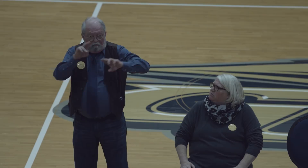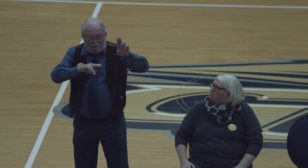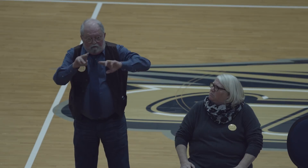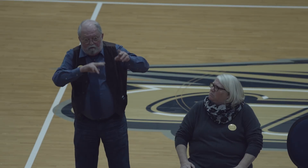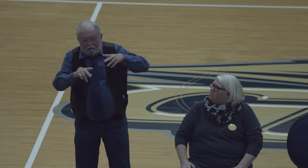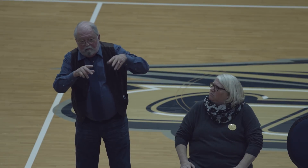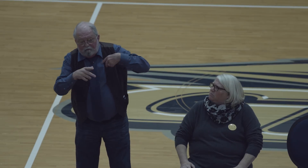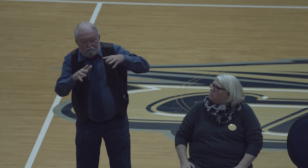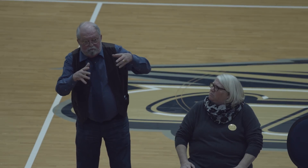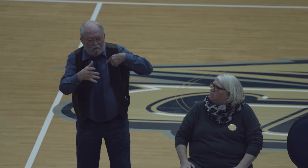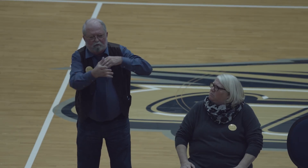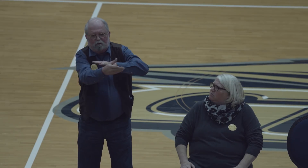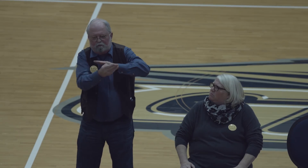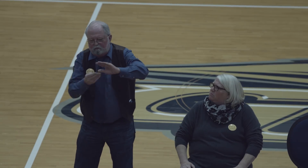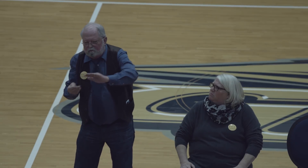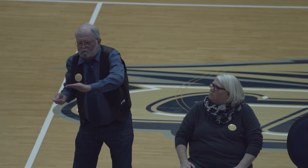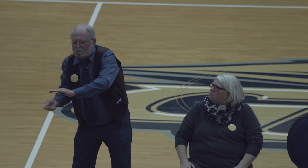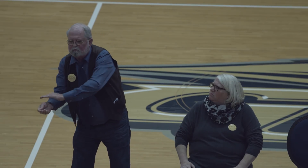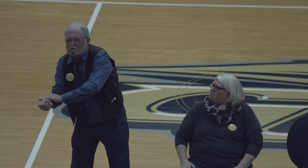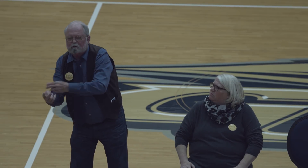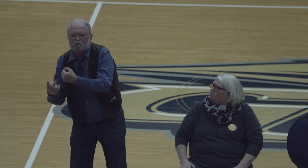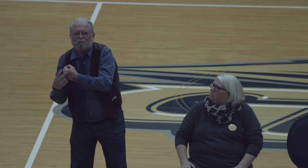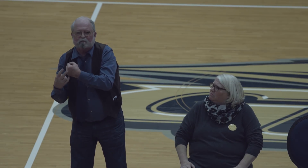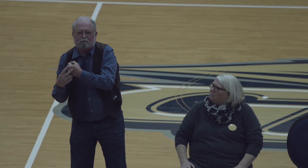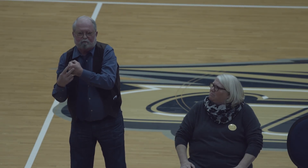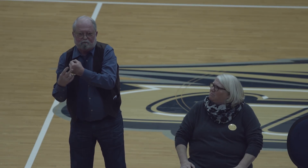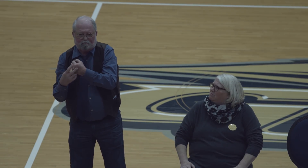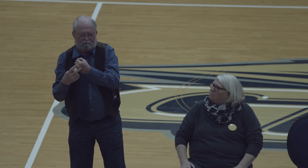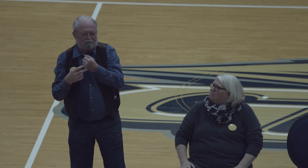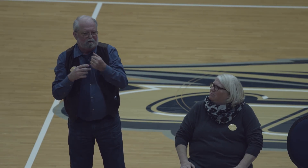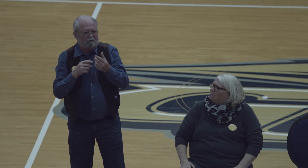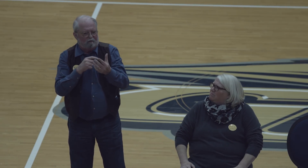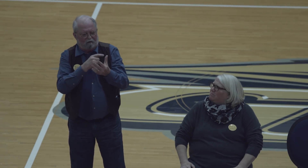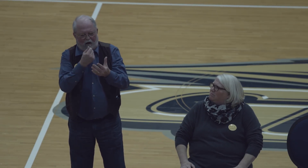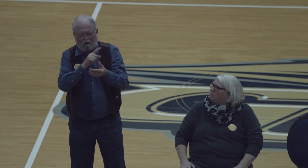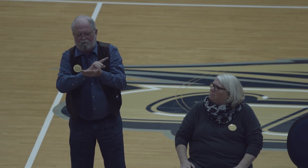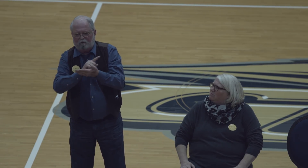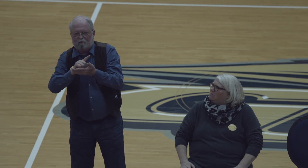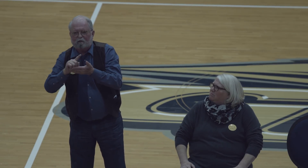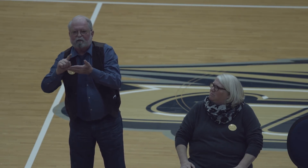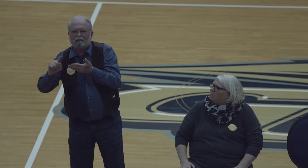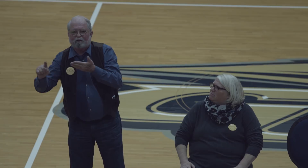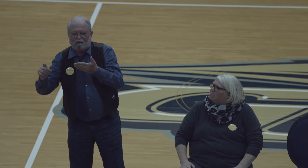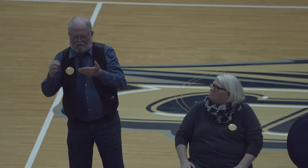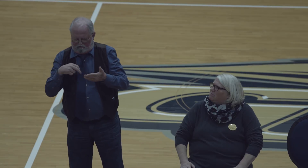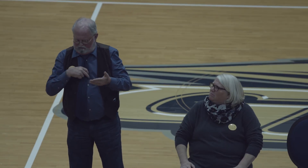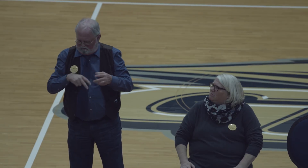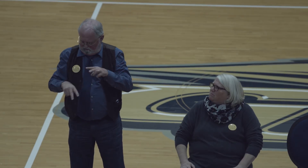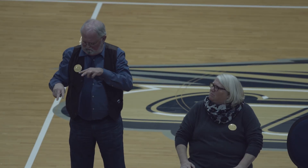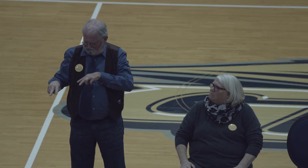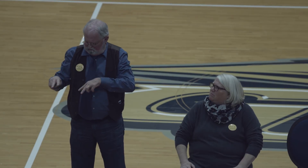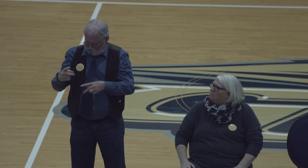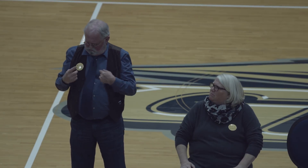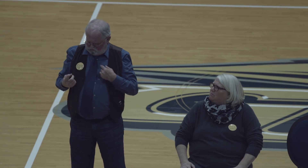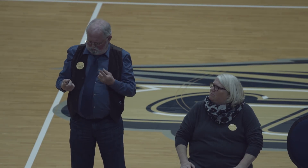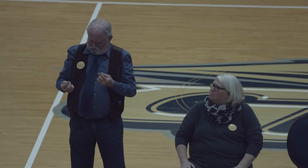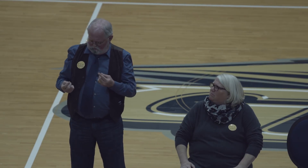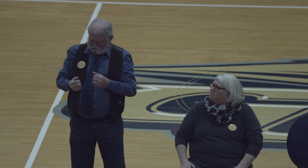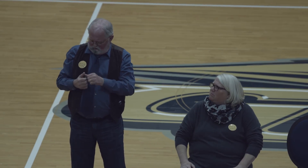And I kept the original proof from that layout. And I saved it through the week, and I